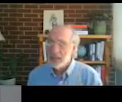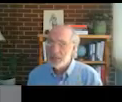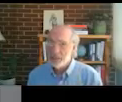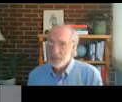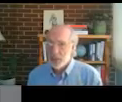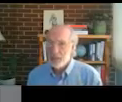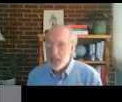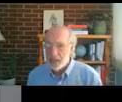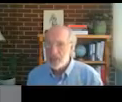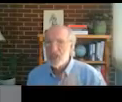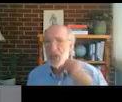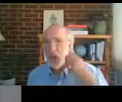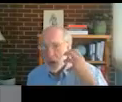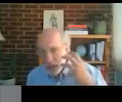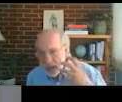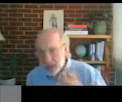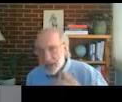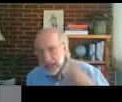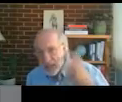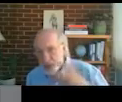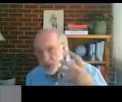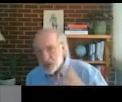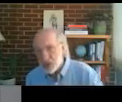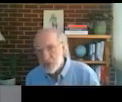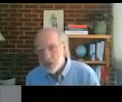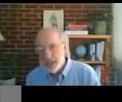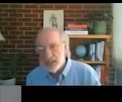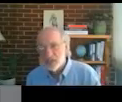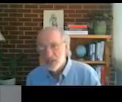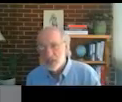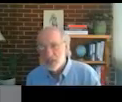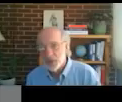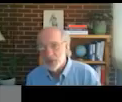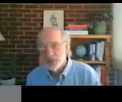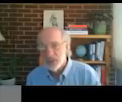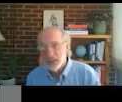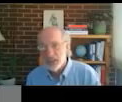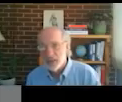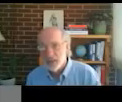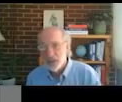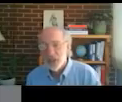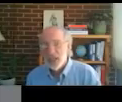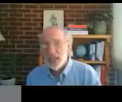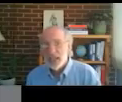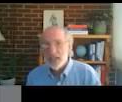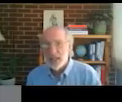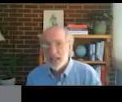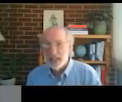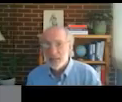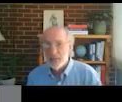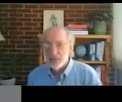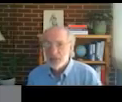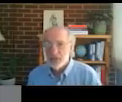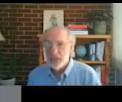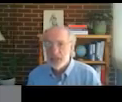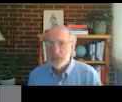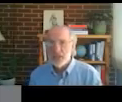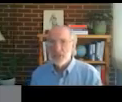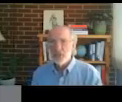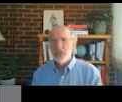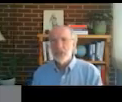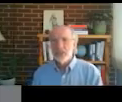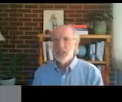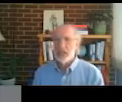the parents are able to communicate as much as possible in sign language, and that members of